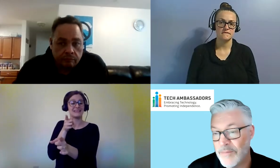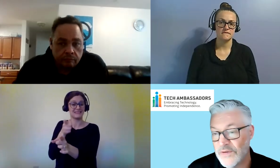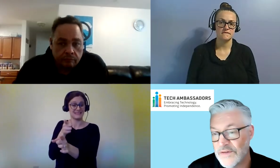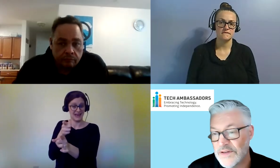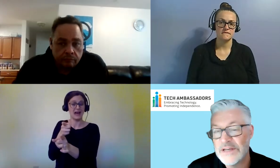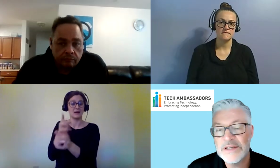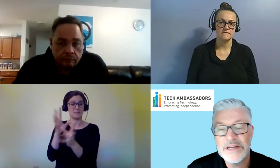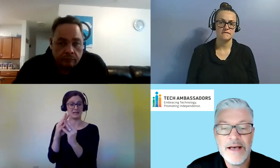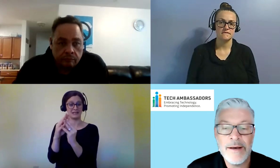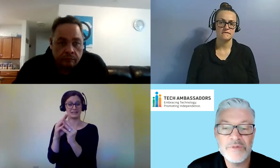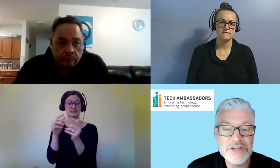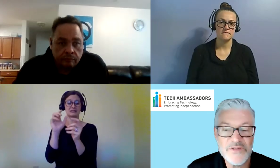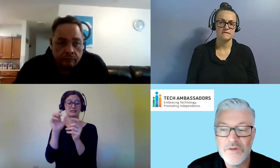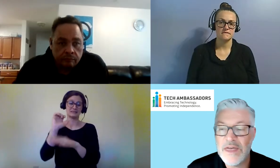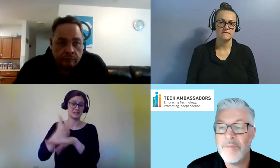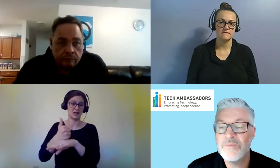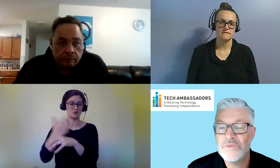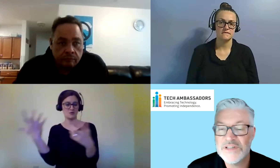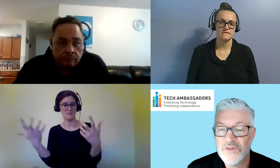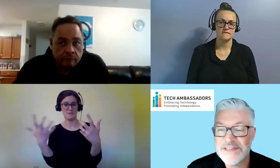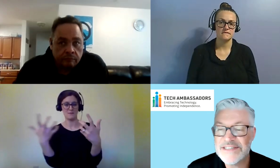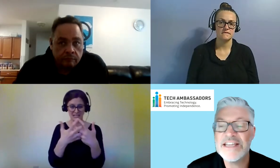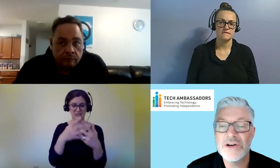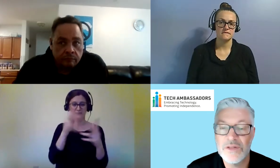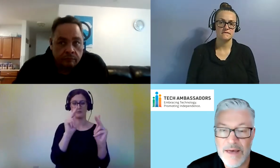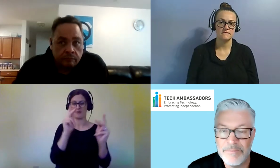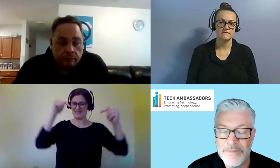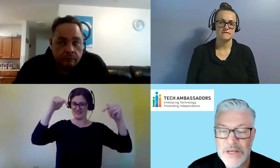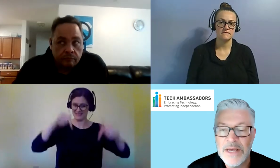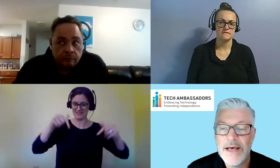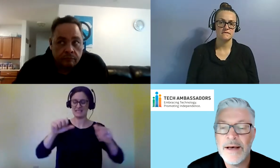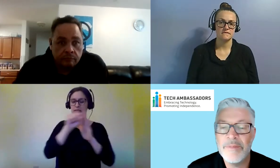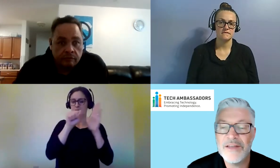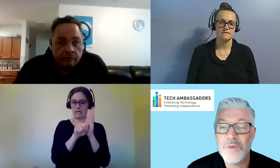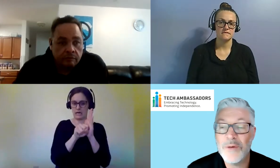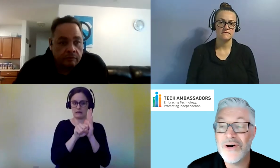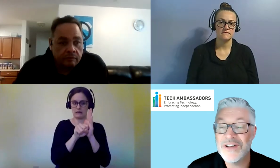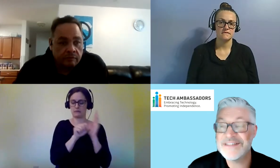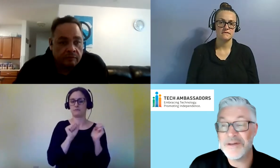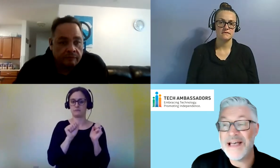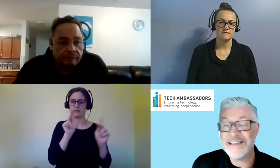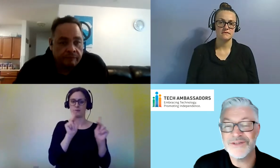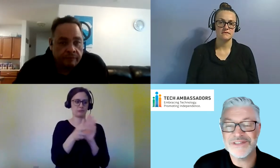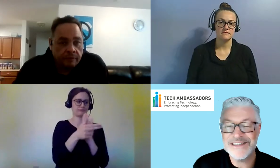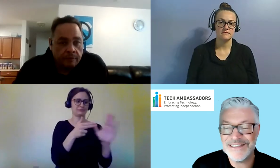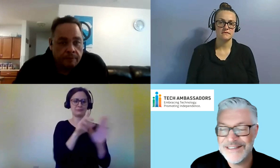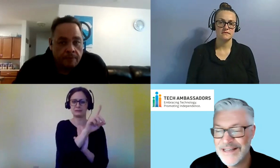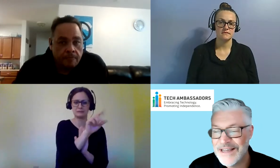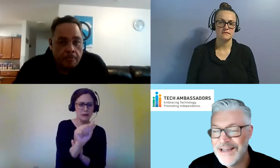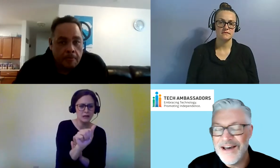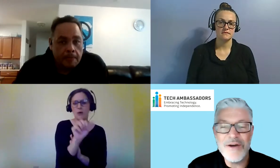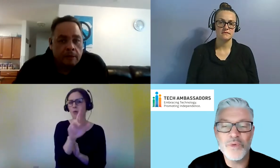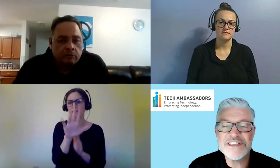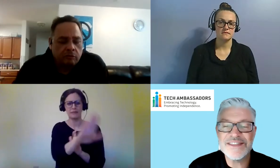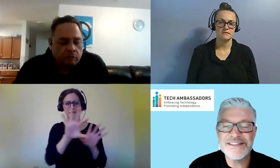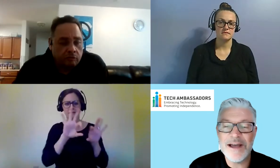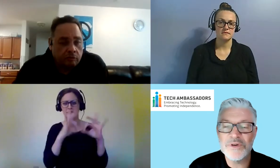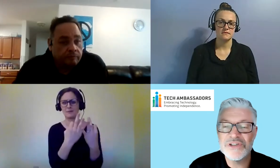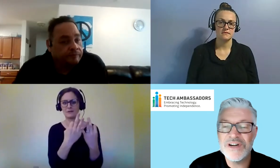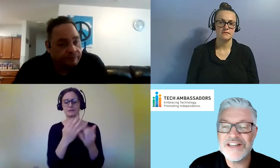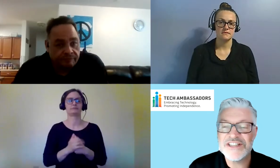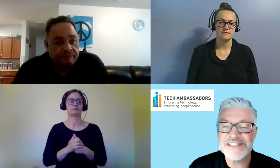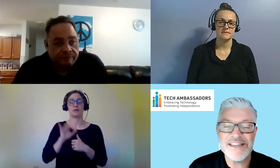family members, just for them, just for us to hear them. And that's why we called it Tech Ambassadors Listen. All right, we'll take